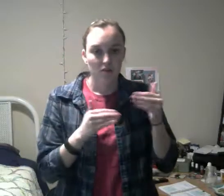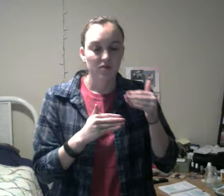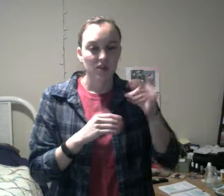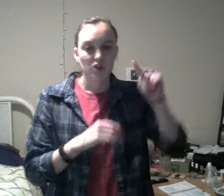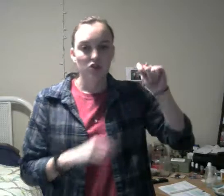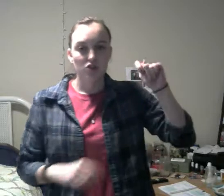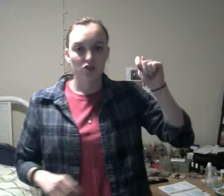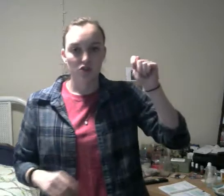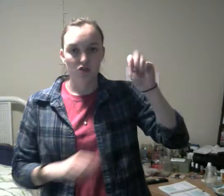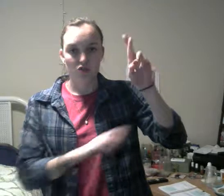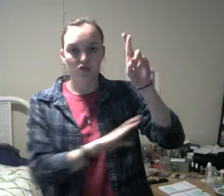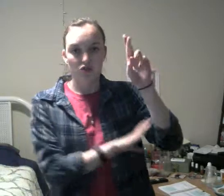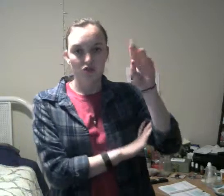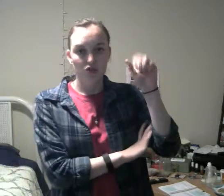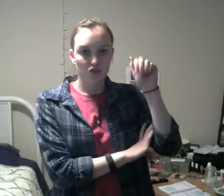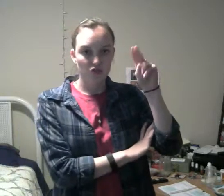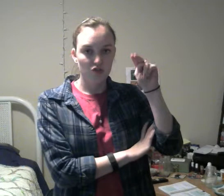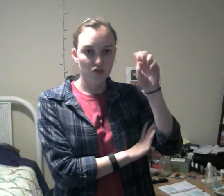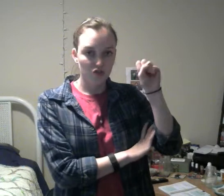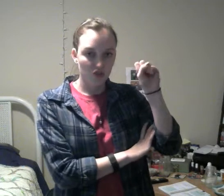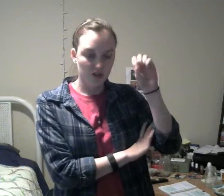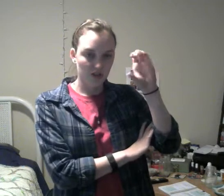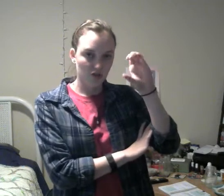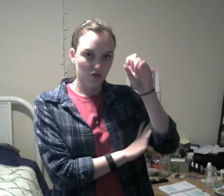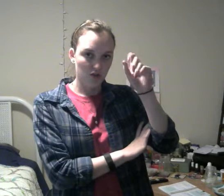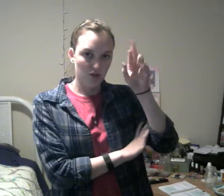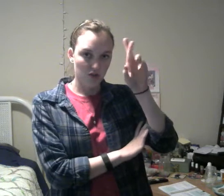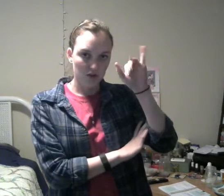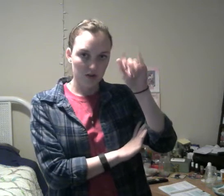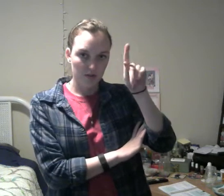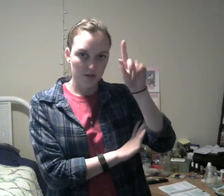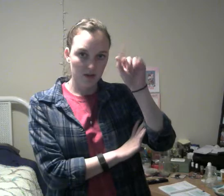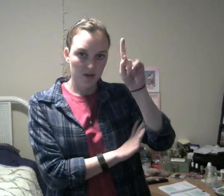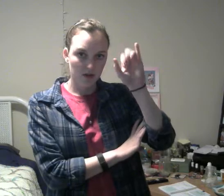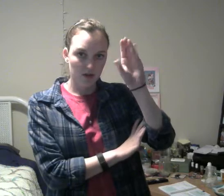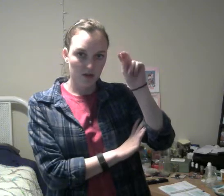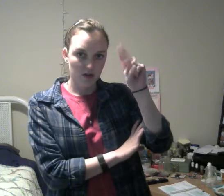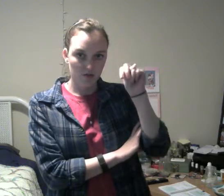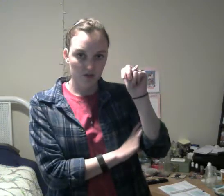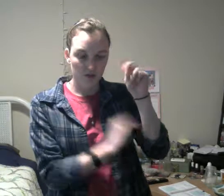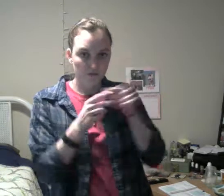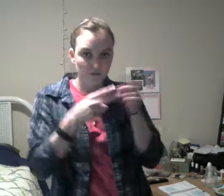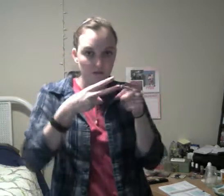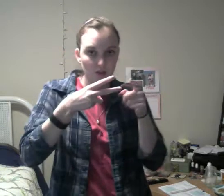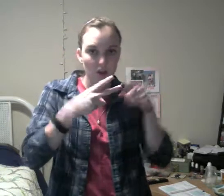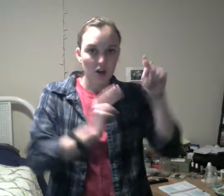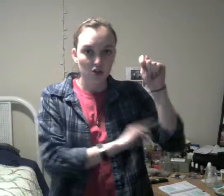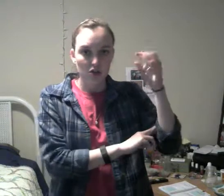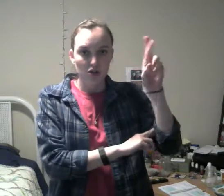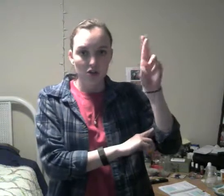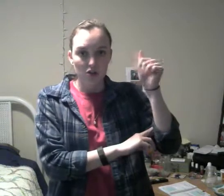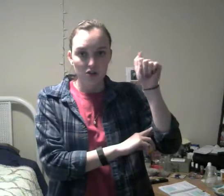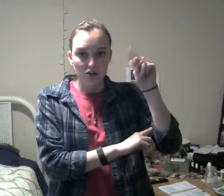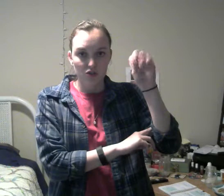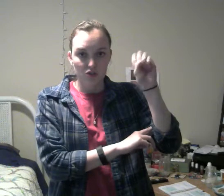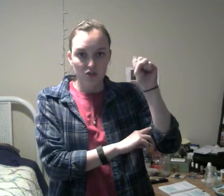of transcription and translation? Well, we've made sure that the DNA is copied from cell to cell to cell, but that's not what DNA does. DNA, for the most part,